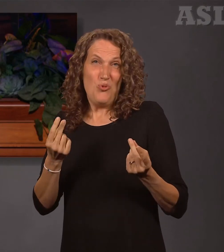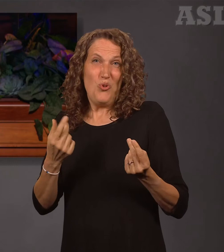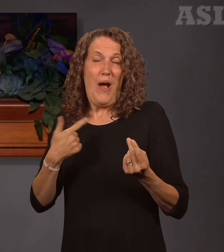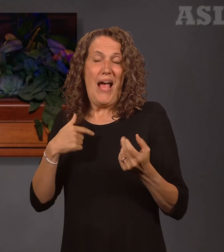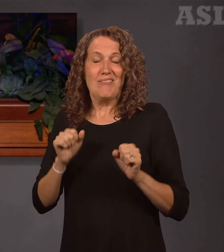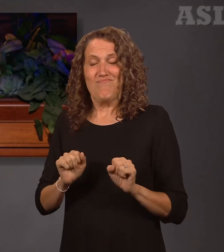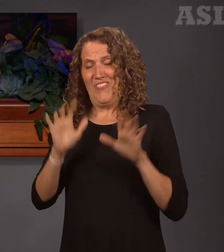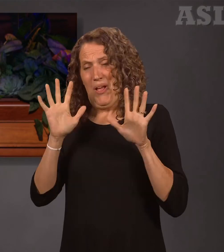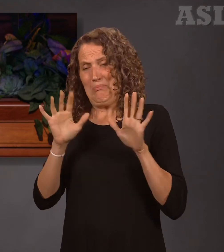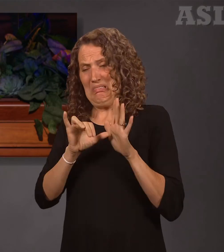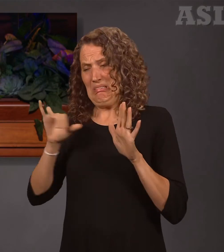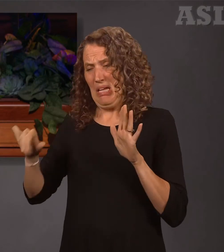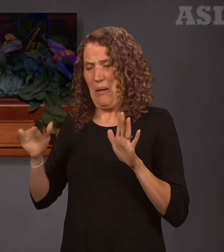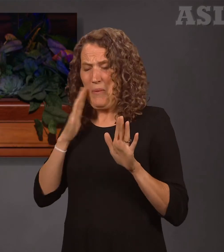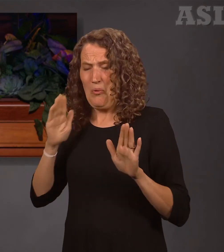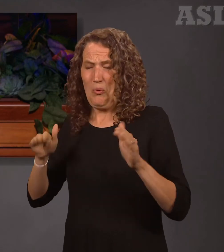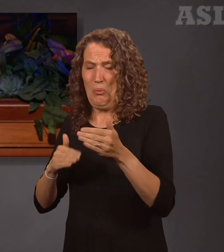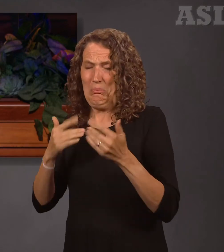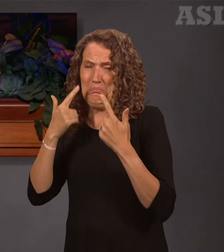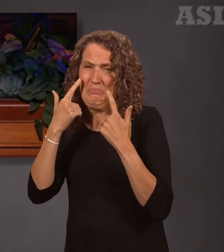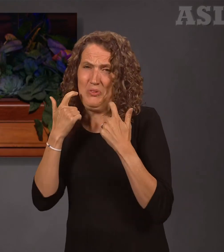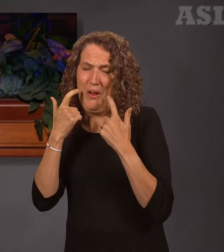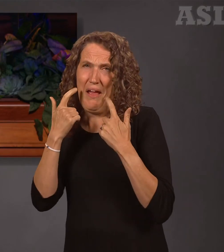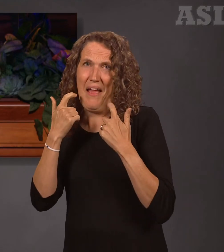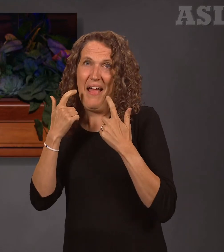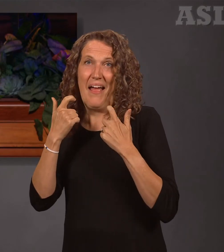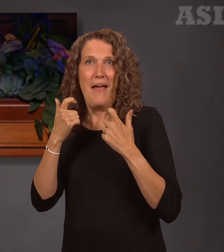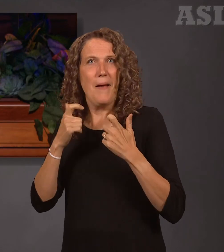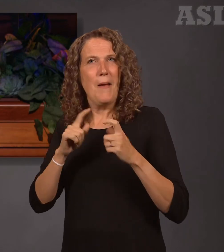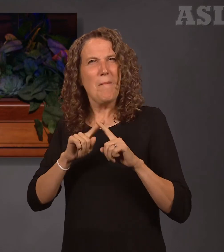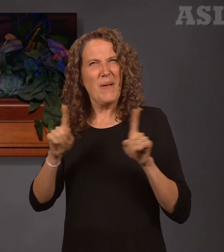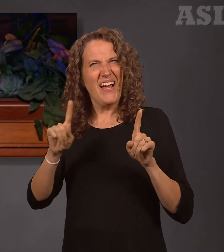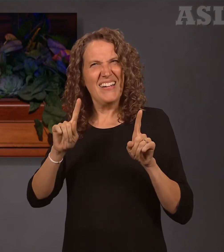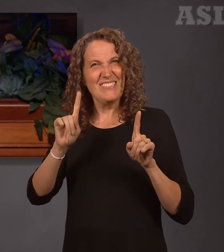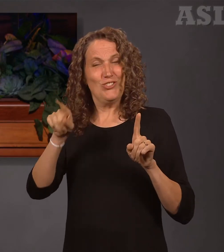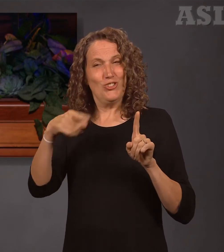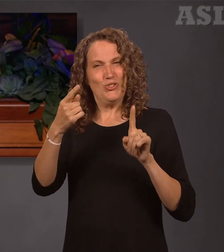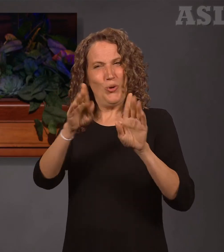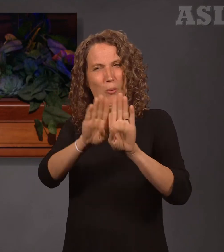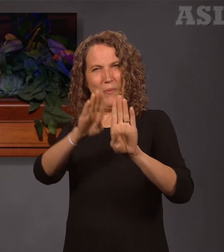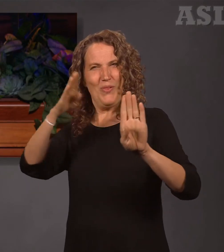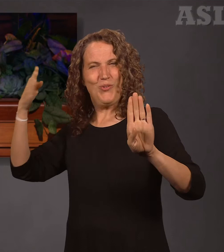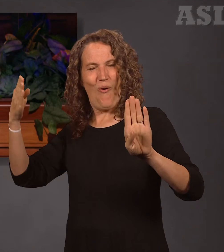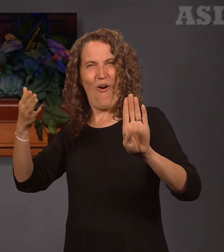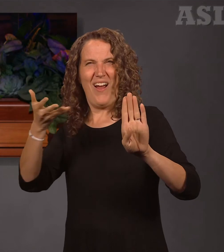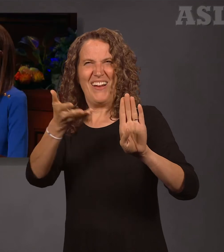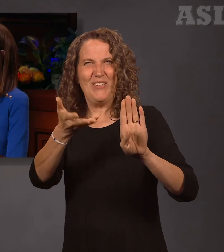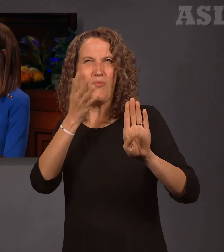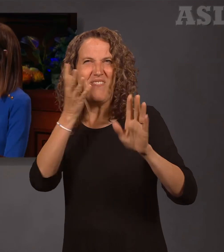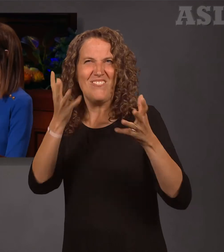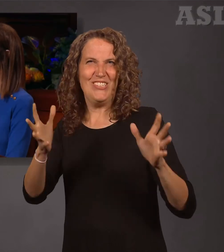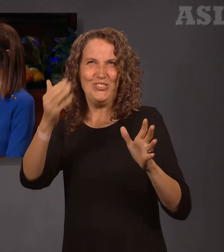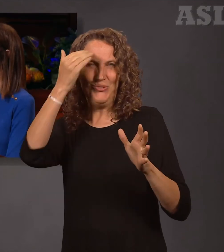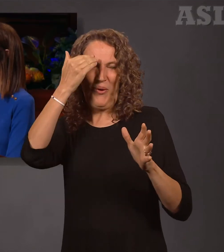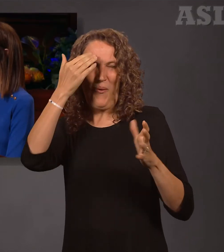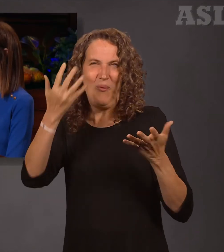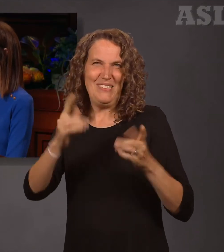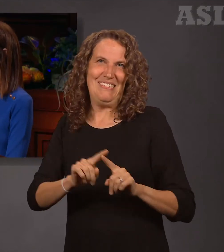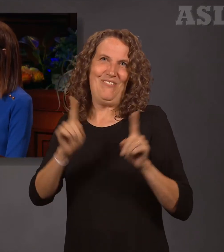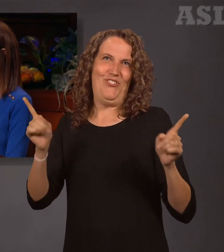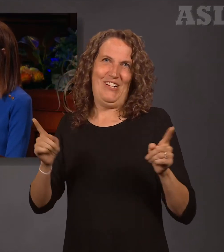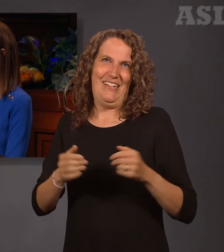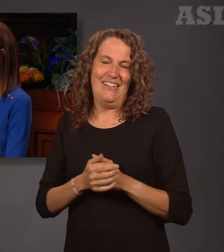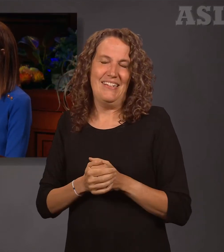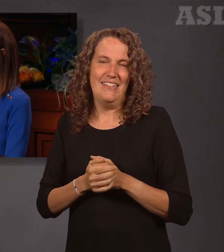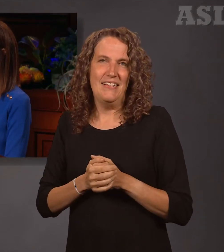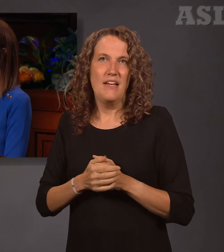and stayed in my closet crying and yet if I had simply opened the door my